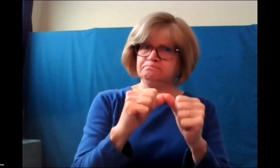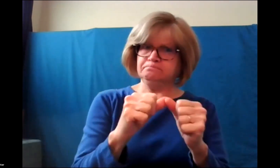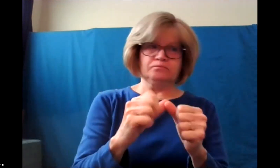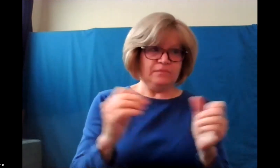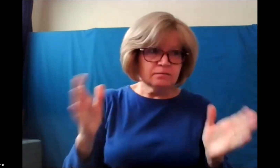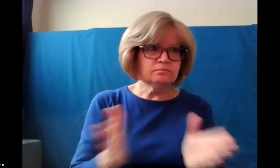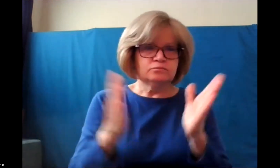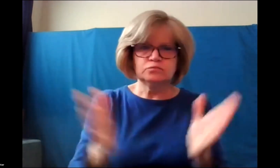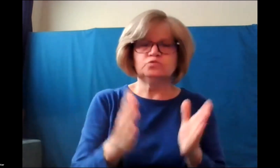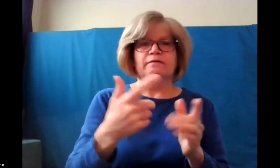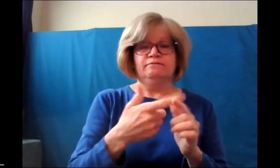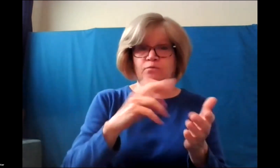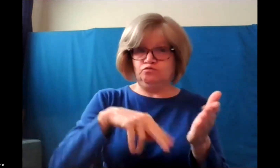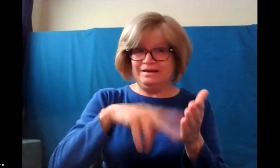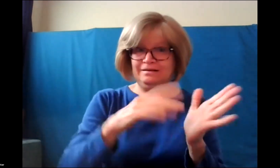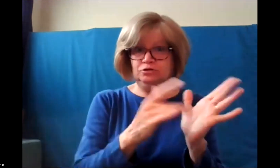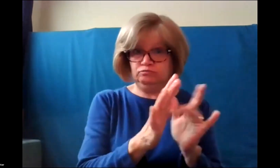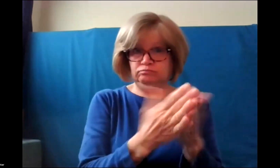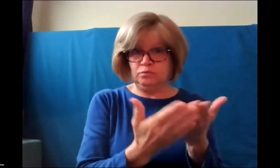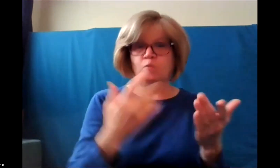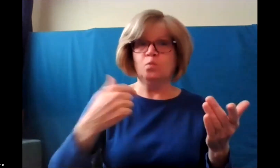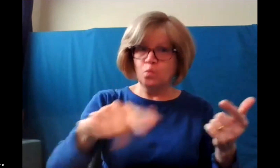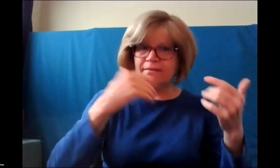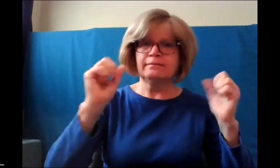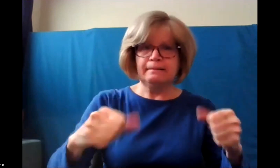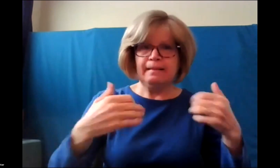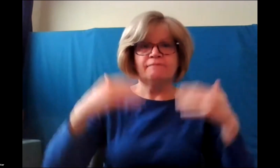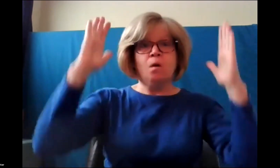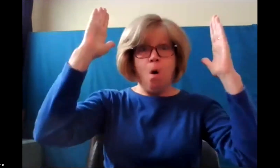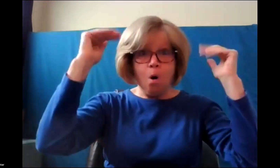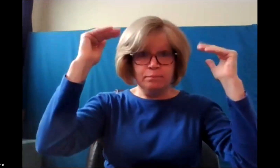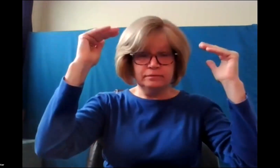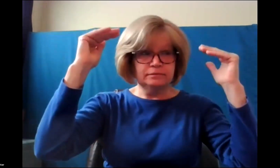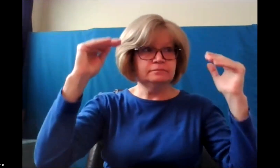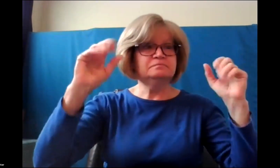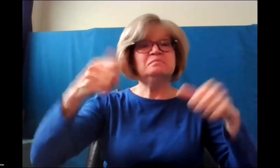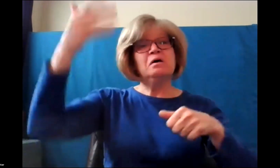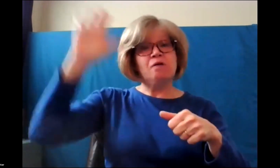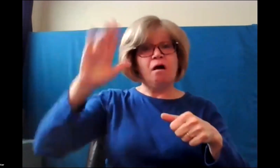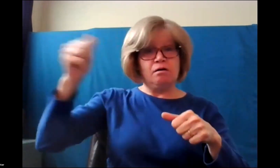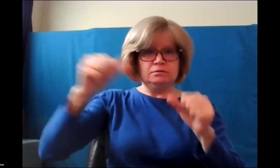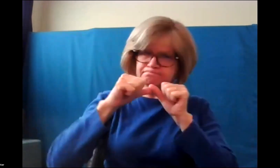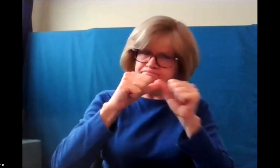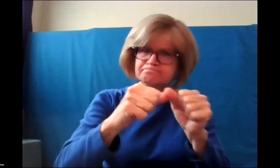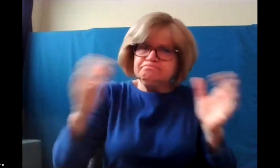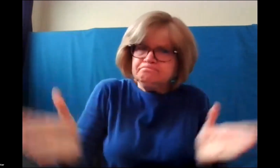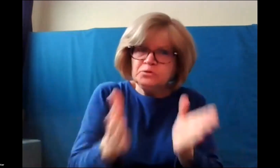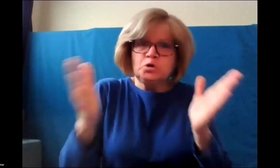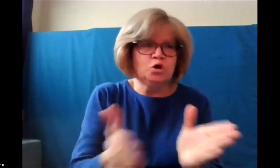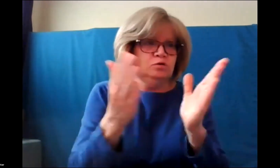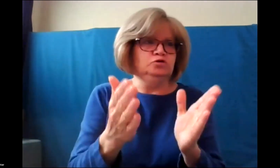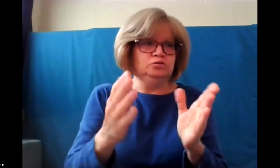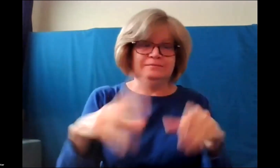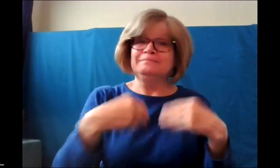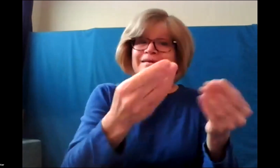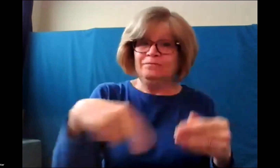the encouragement of the scriptures, we might have hope. May the God of steadfastness and encouragement